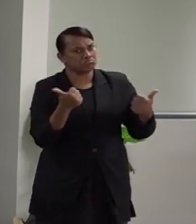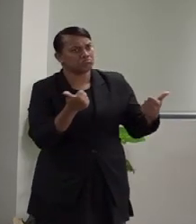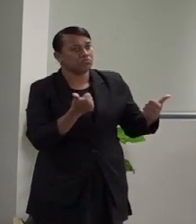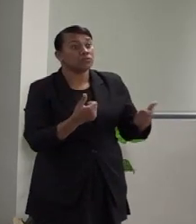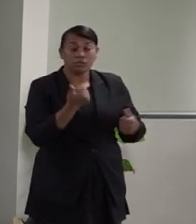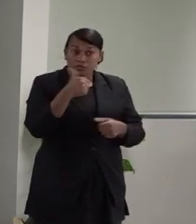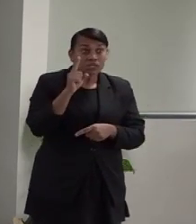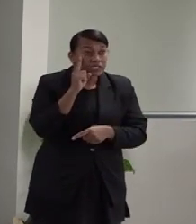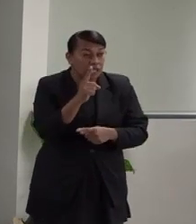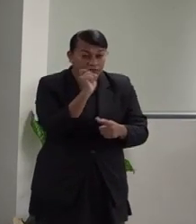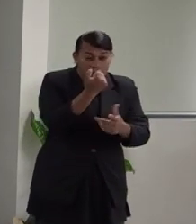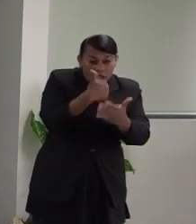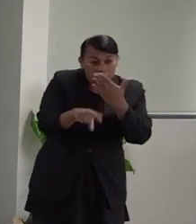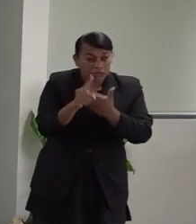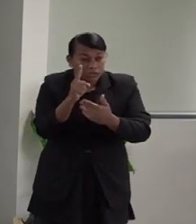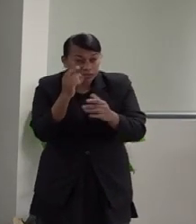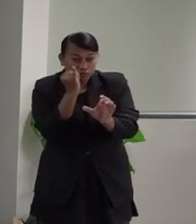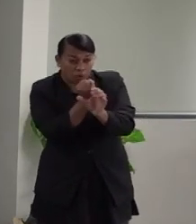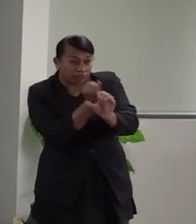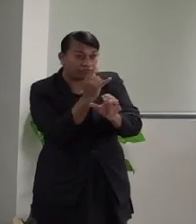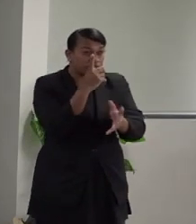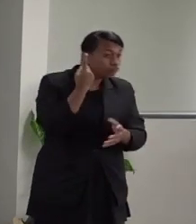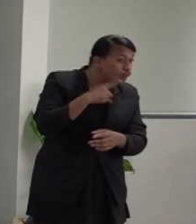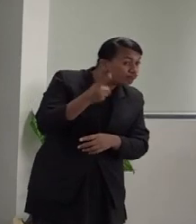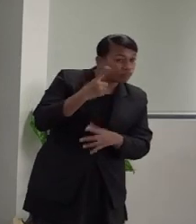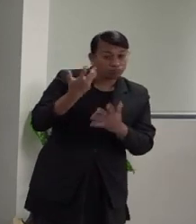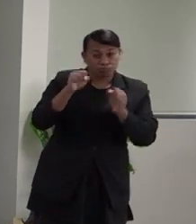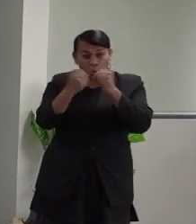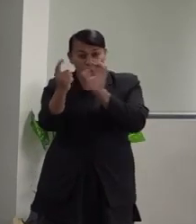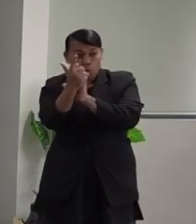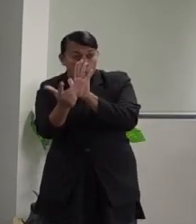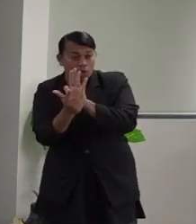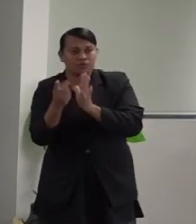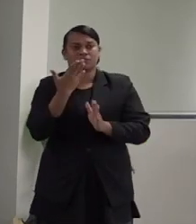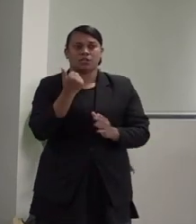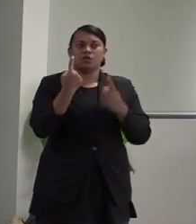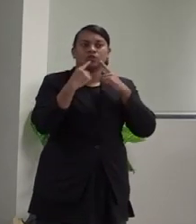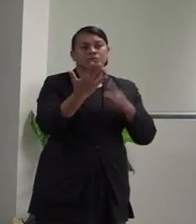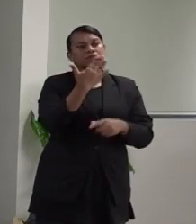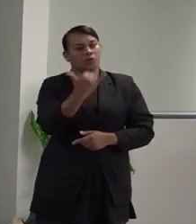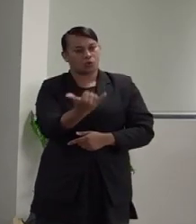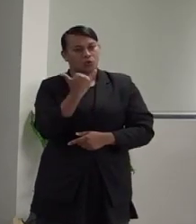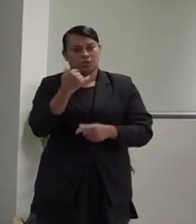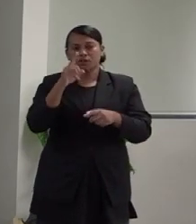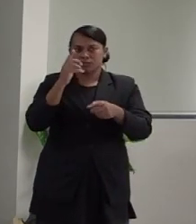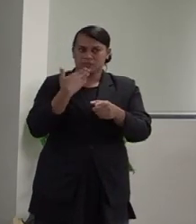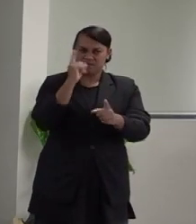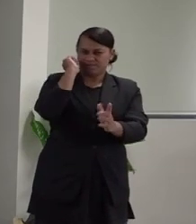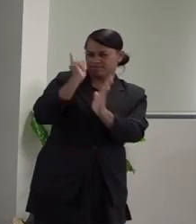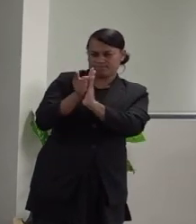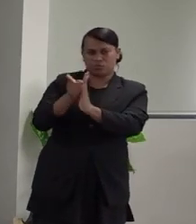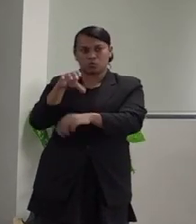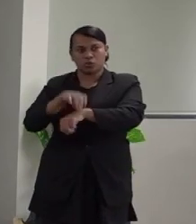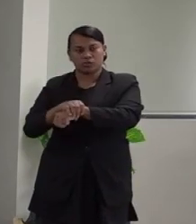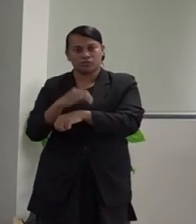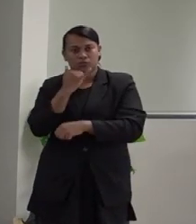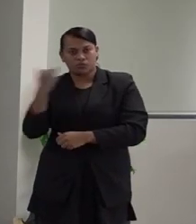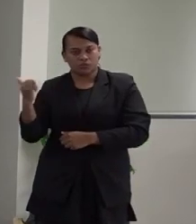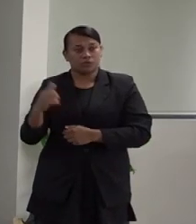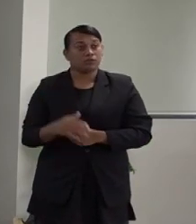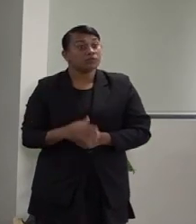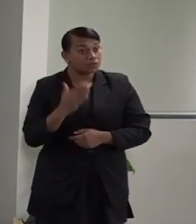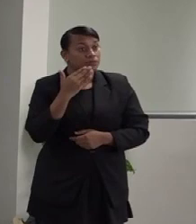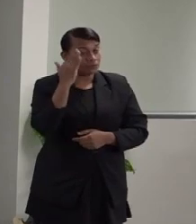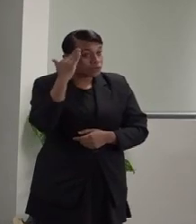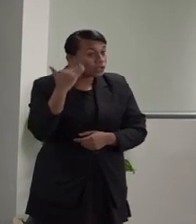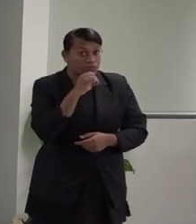to a violation of our health protection measures should call the police immediately. Ladies and gentlemen, Fiji now